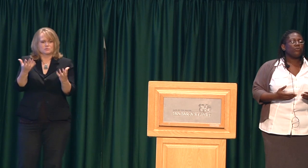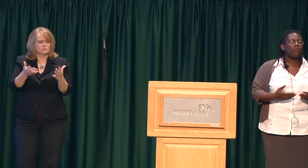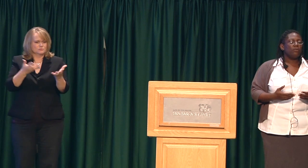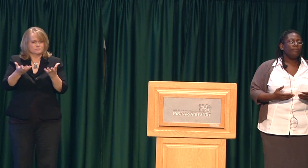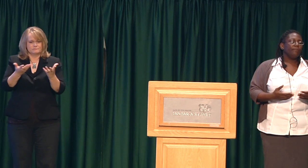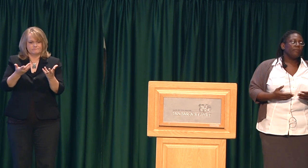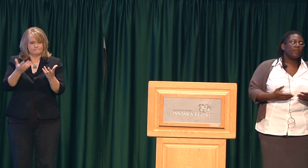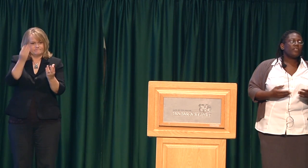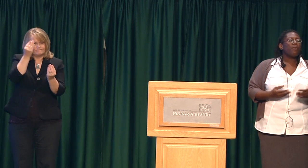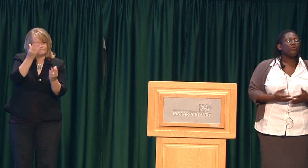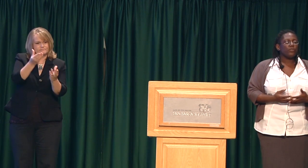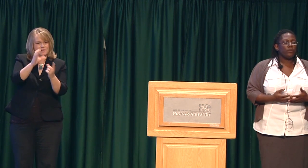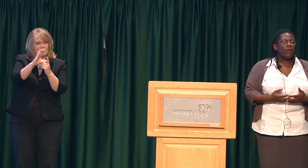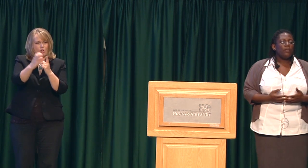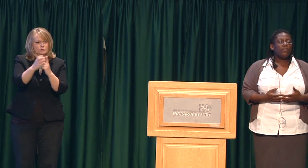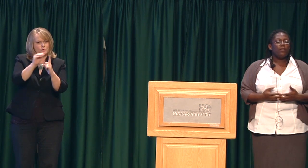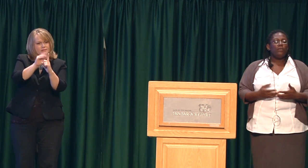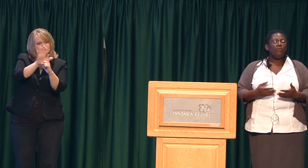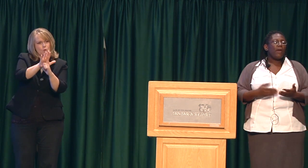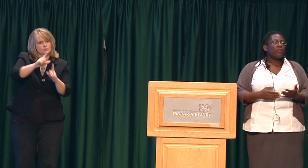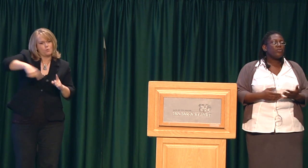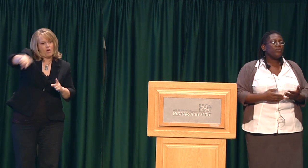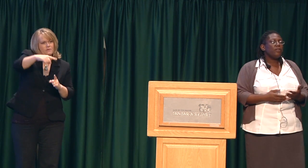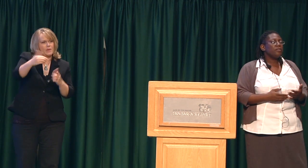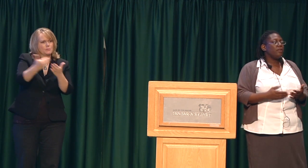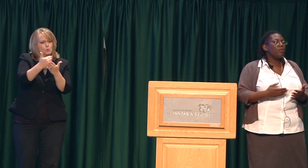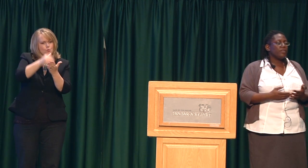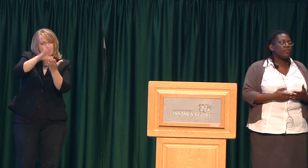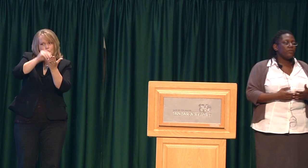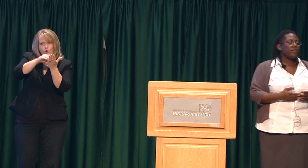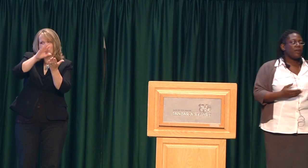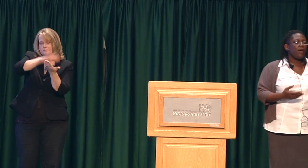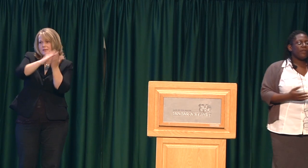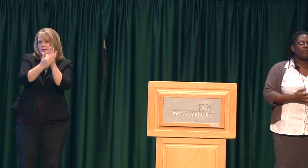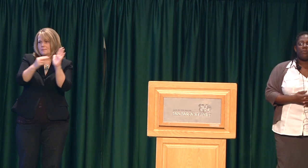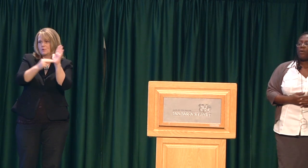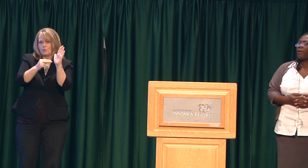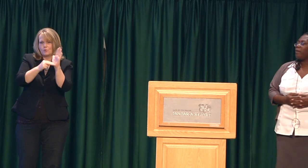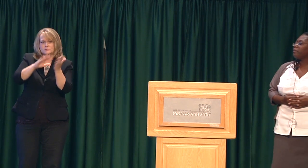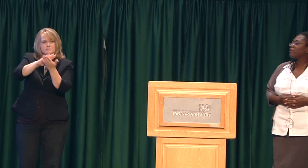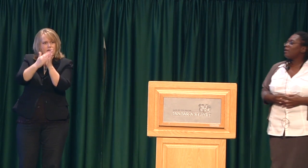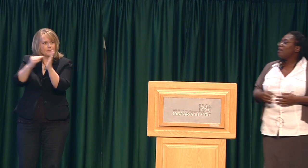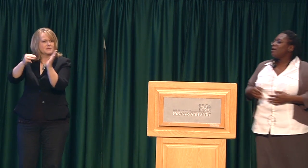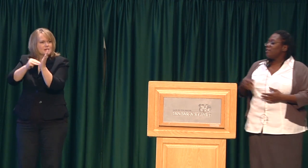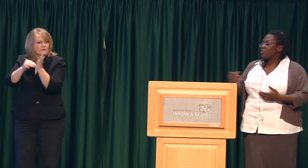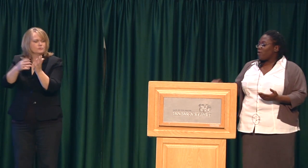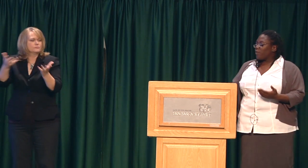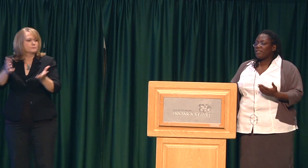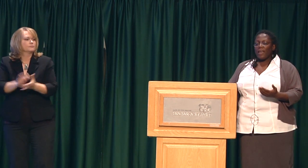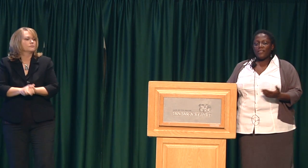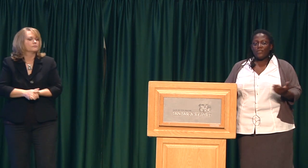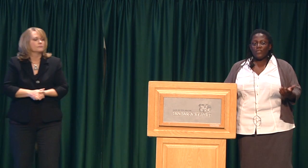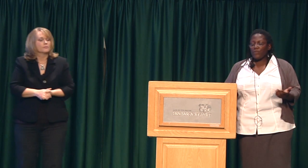of cultural exposure to the new medical students and nursing students that are coming through the program.